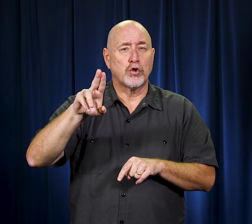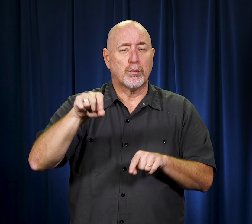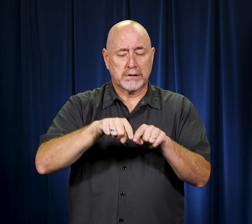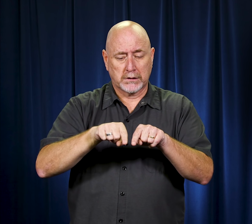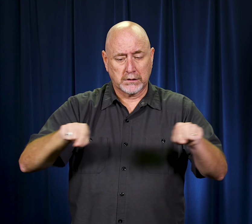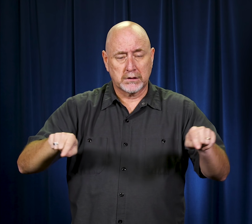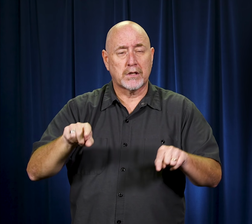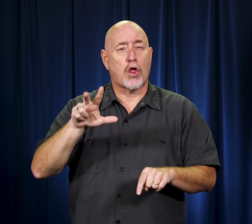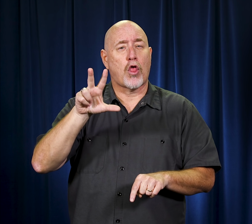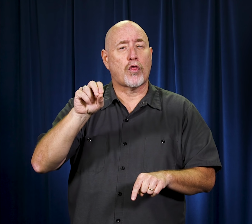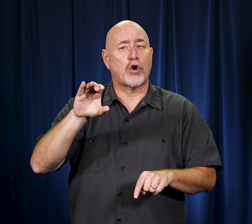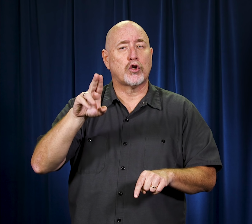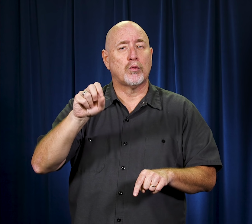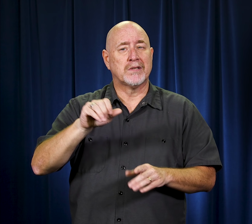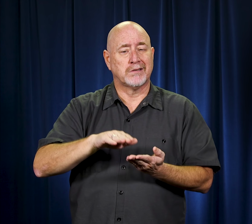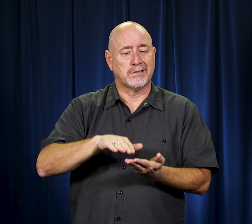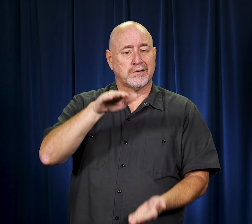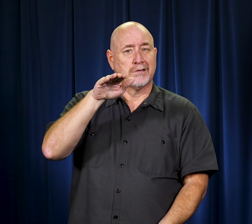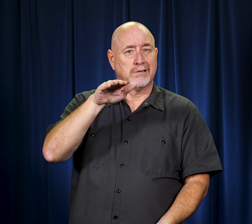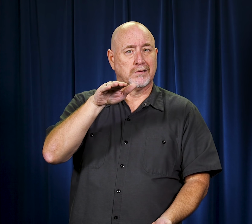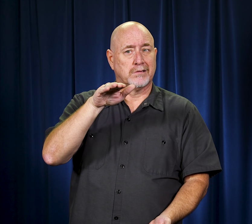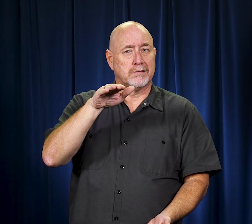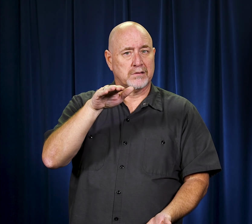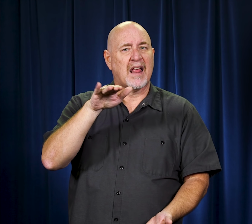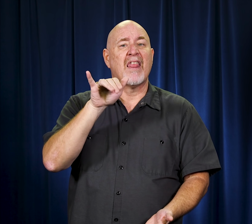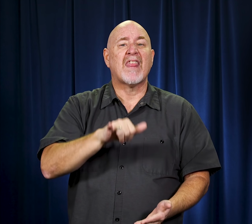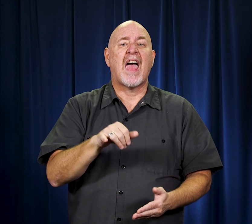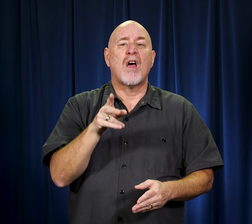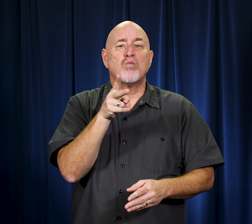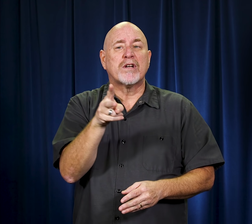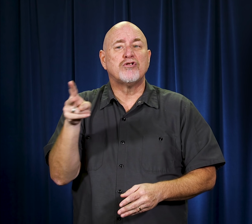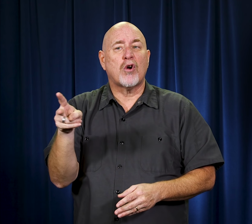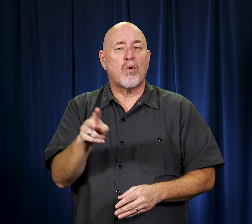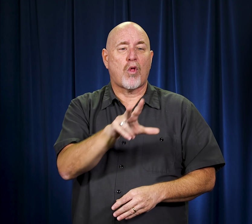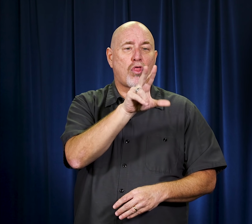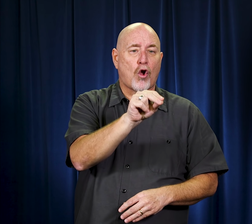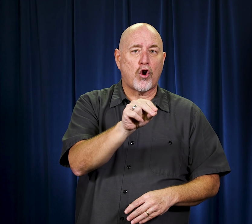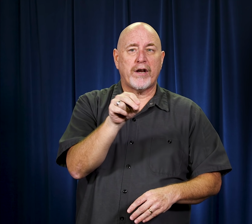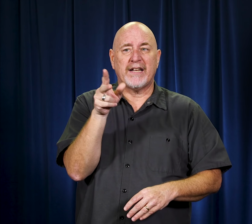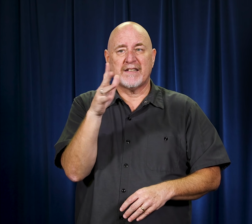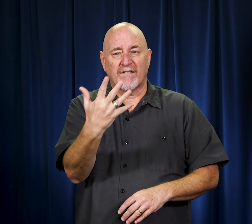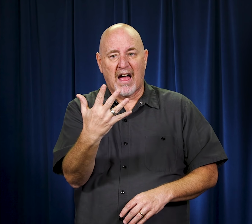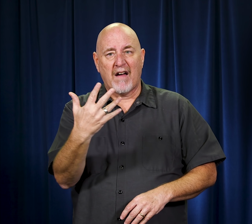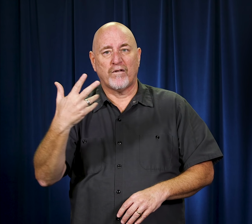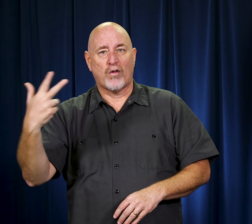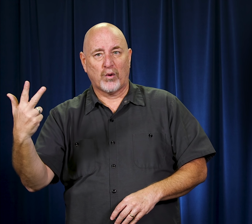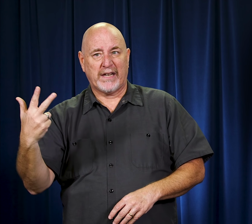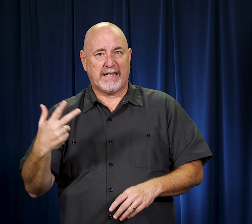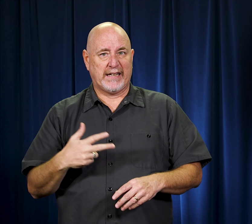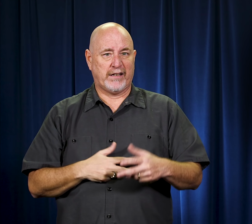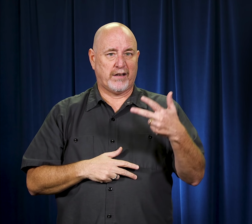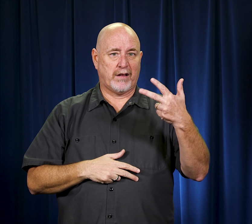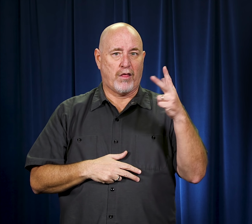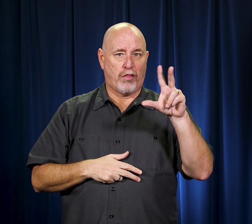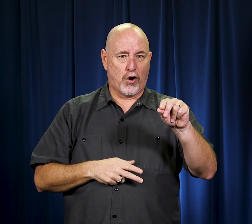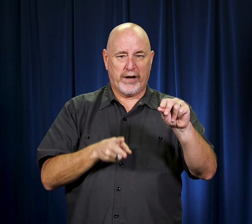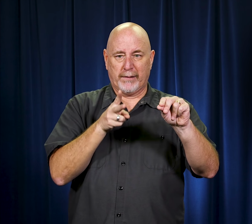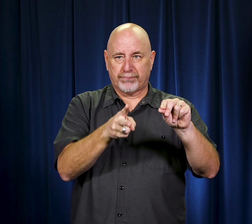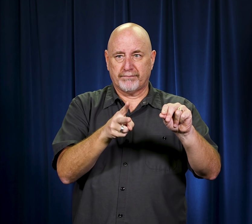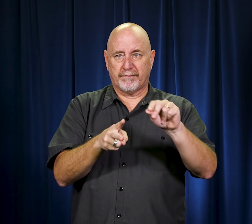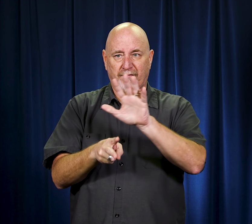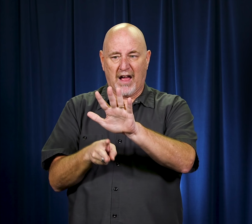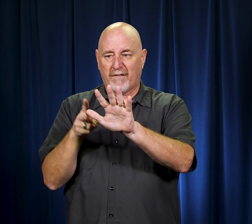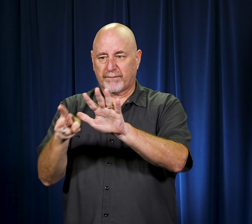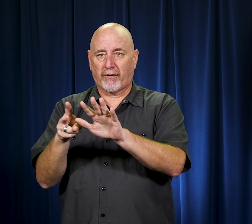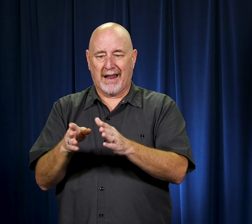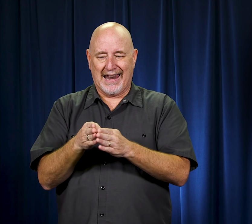wide by 30 cubits high. And it just so happens this is a ratio of 30 to 5 to 3, length to breadth to